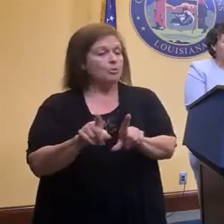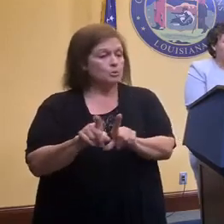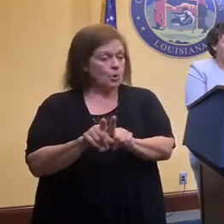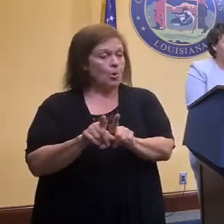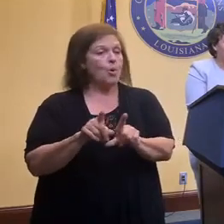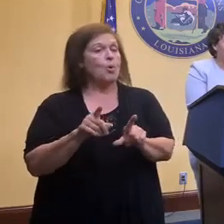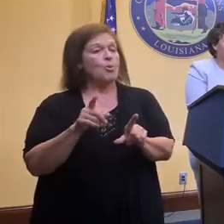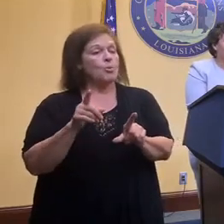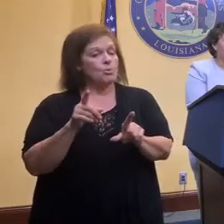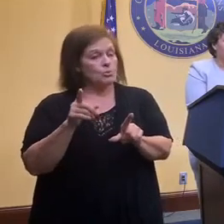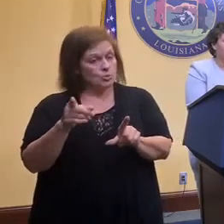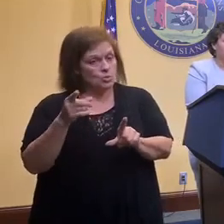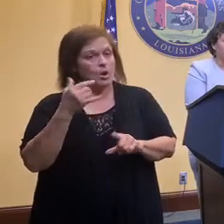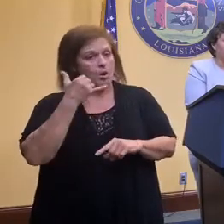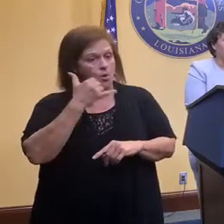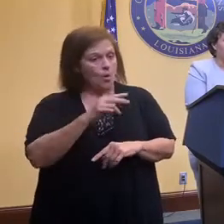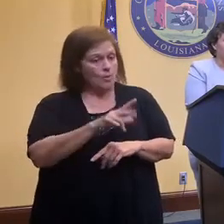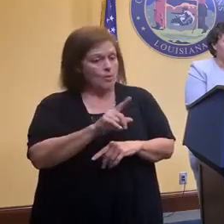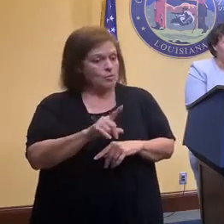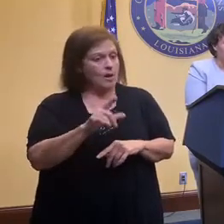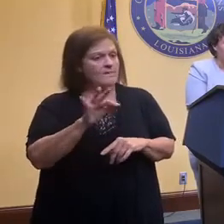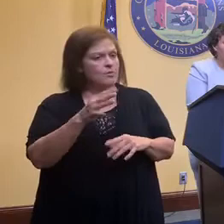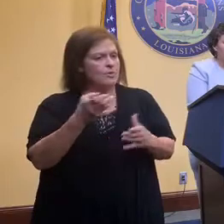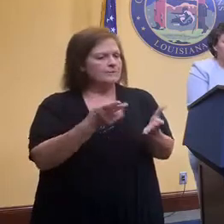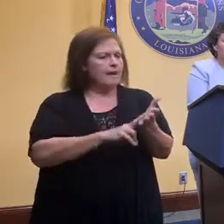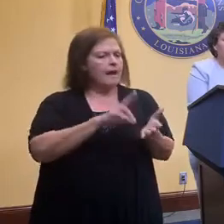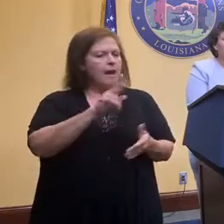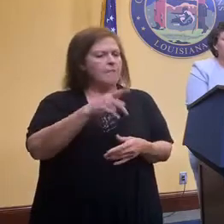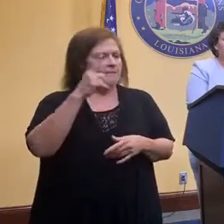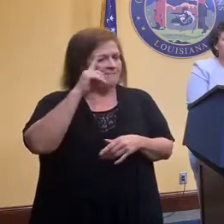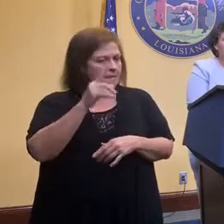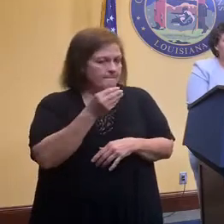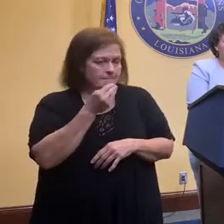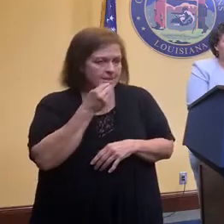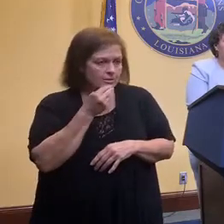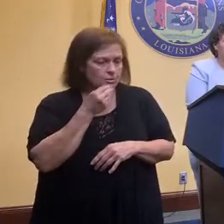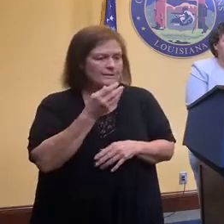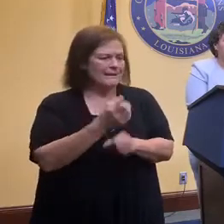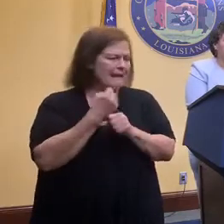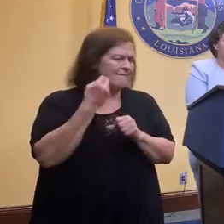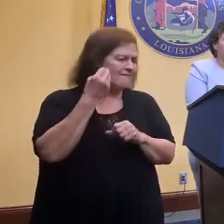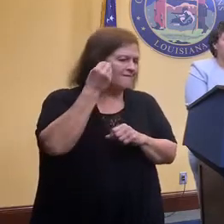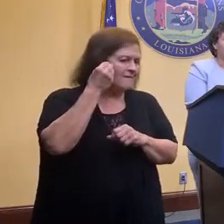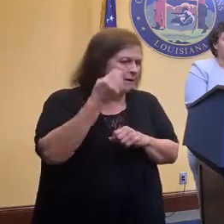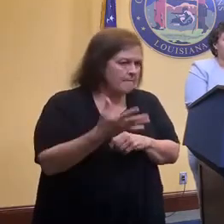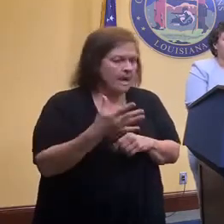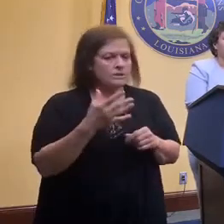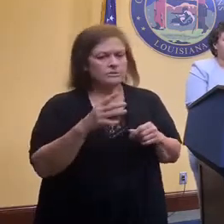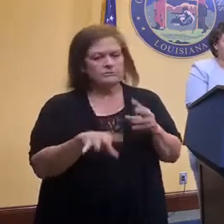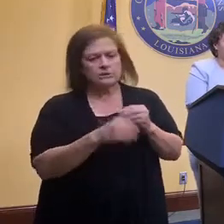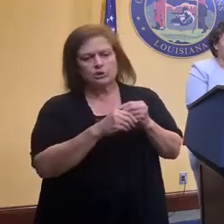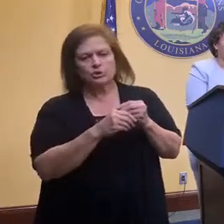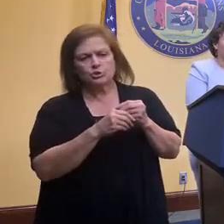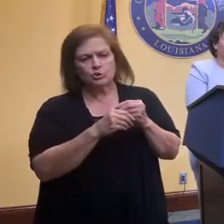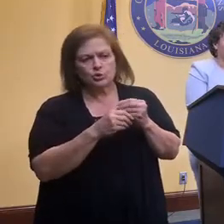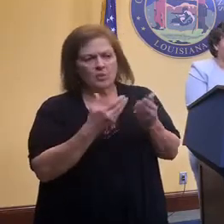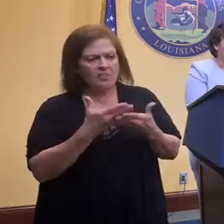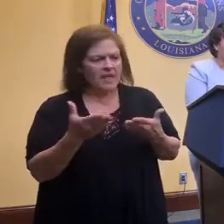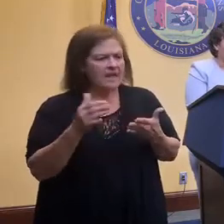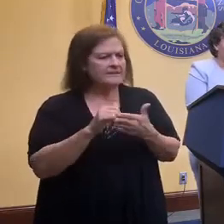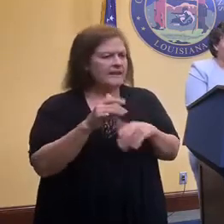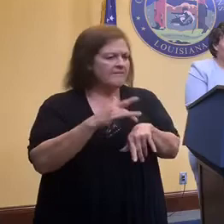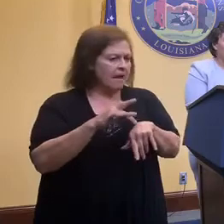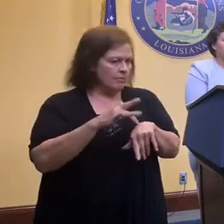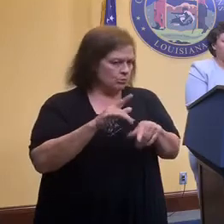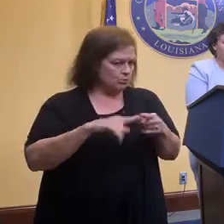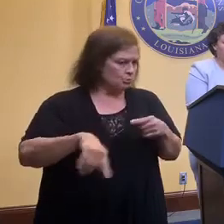utilize 311 to sign up for meals and get information on additional resources that are